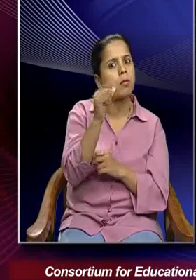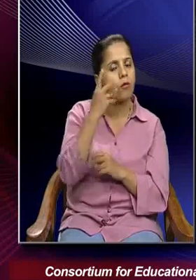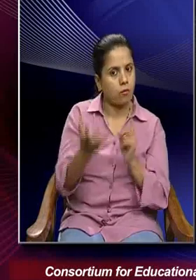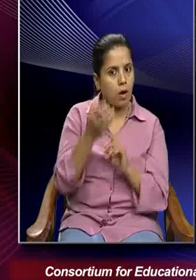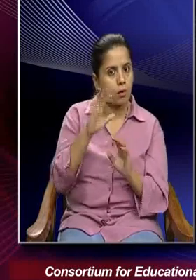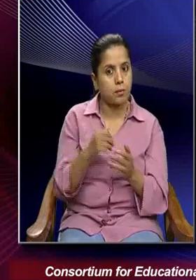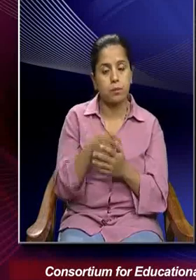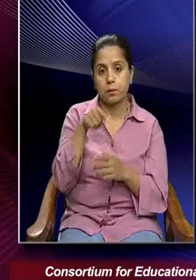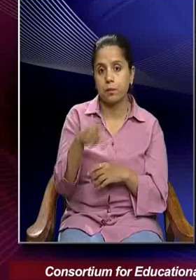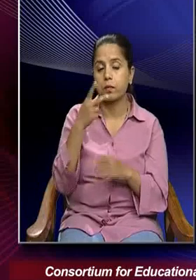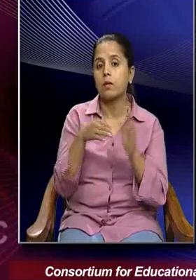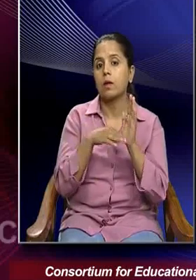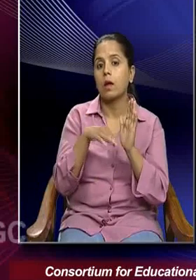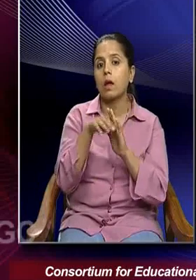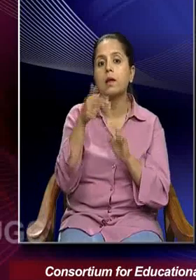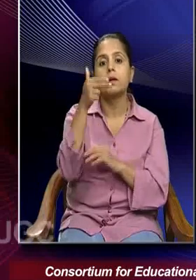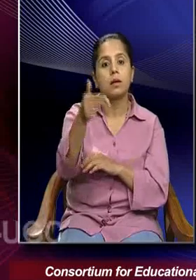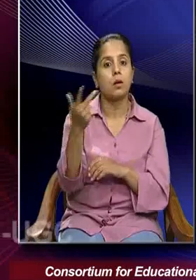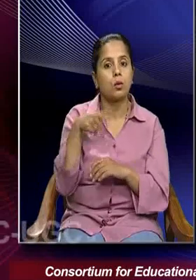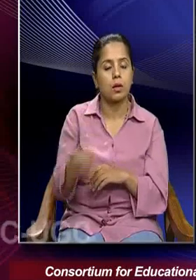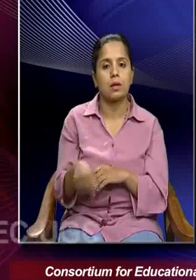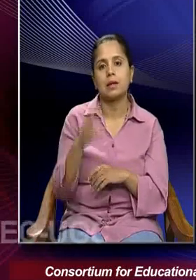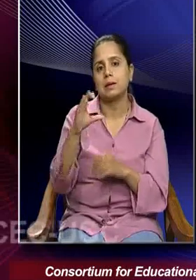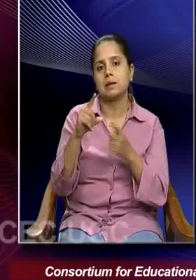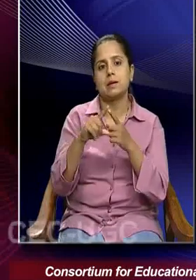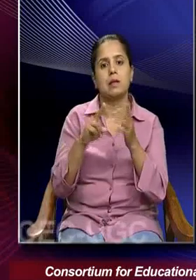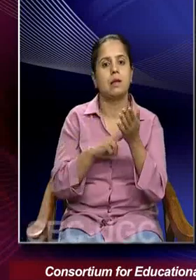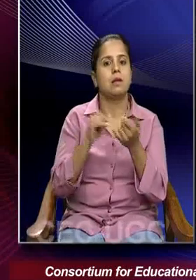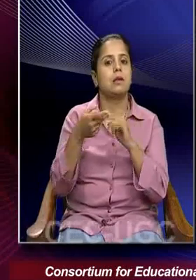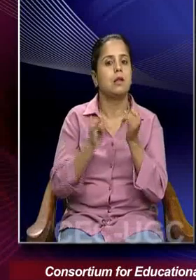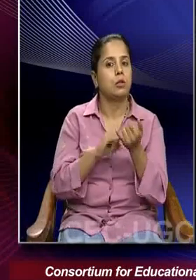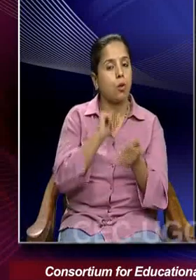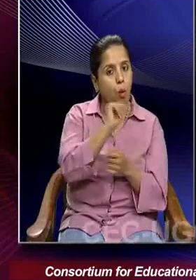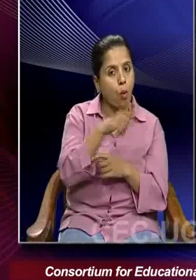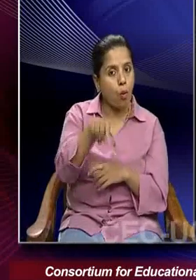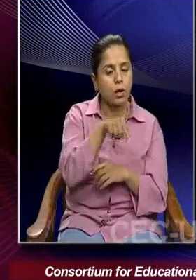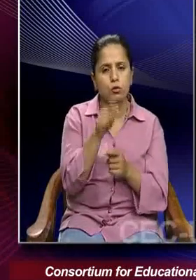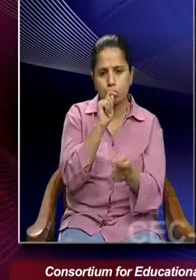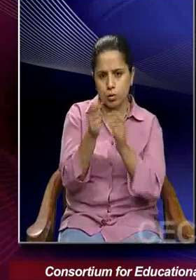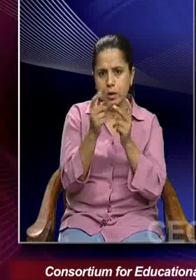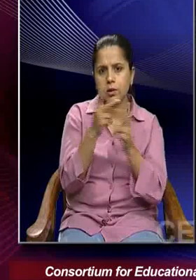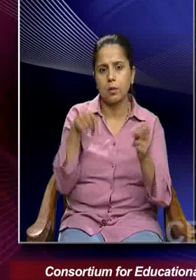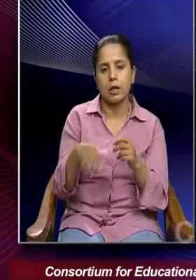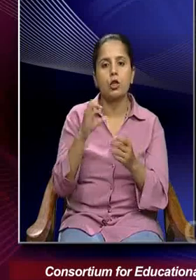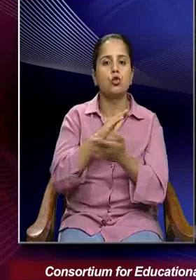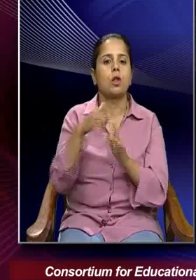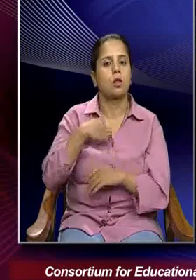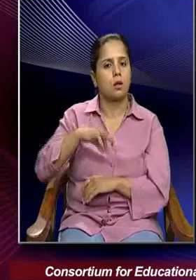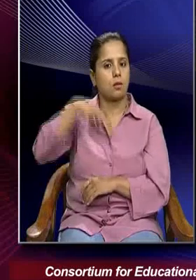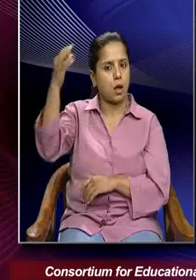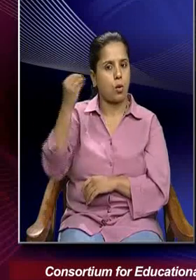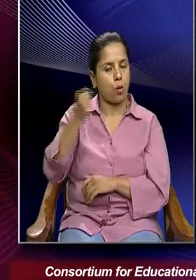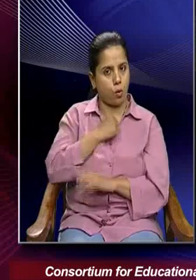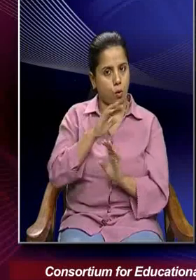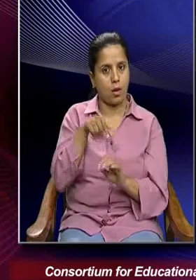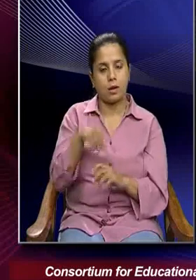And this stage is known as cessation of modifications of the Chit. So